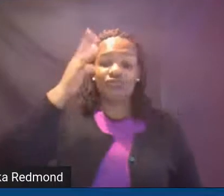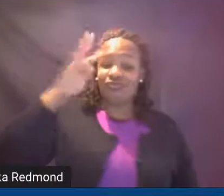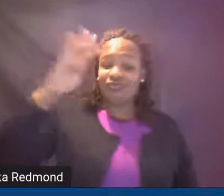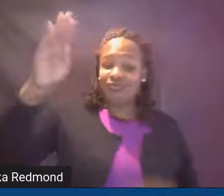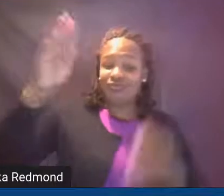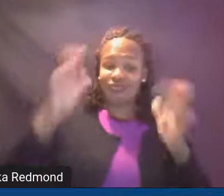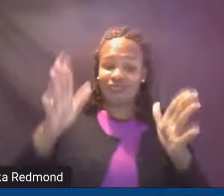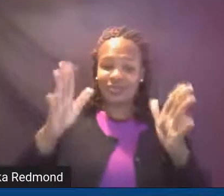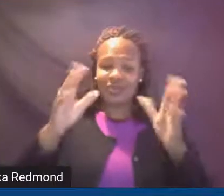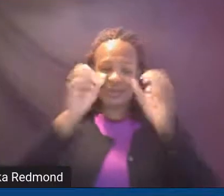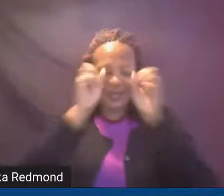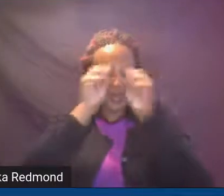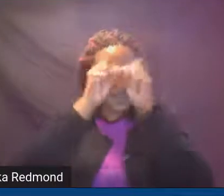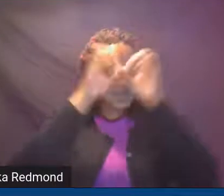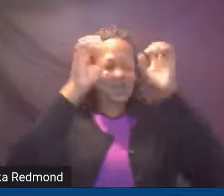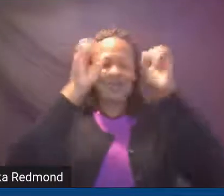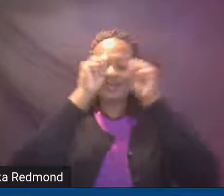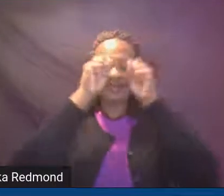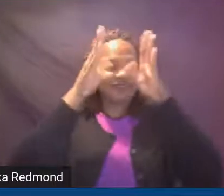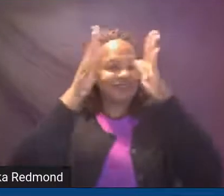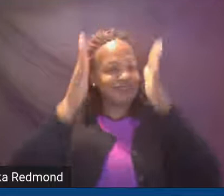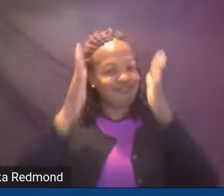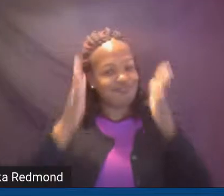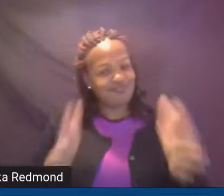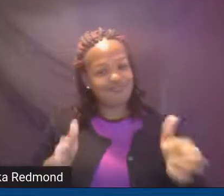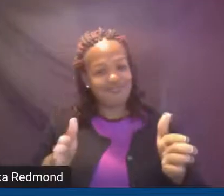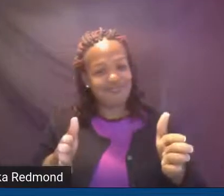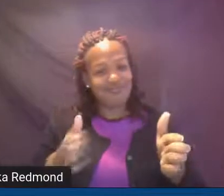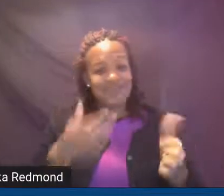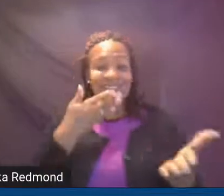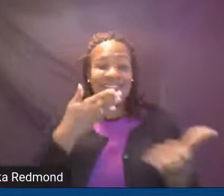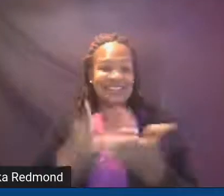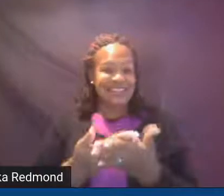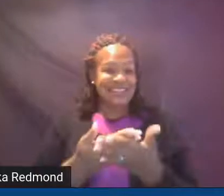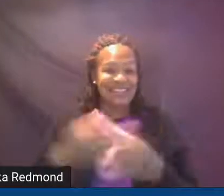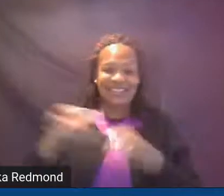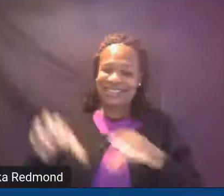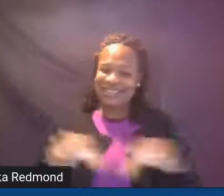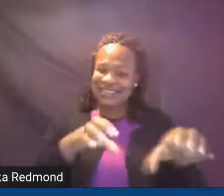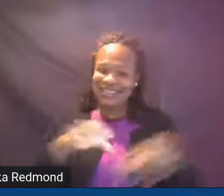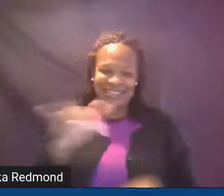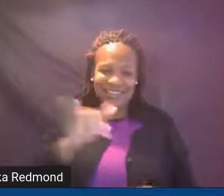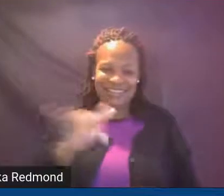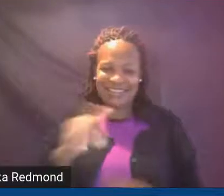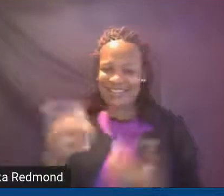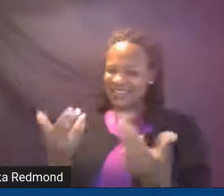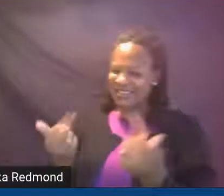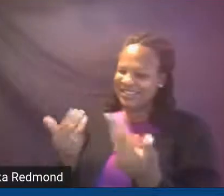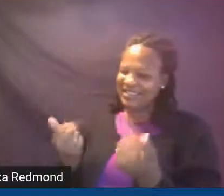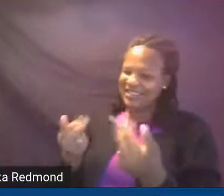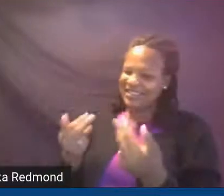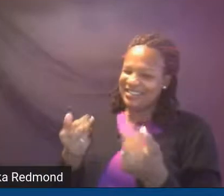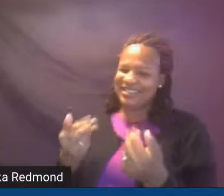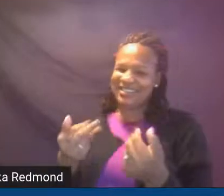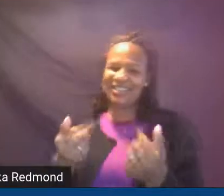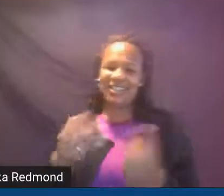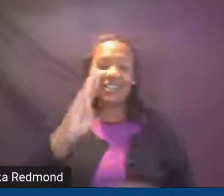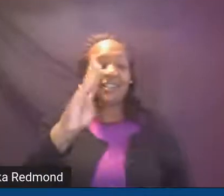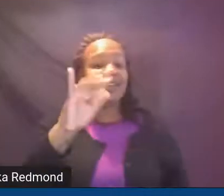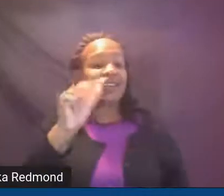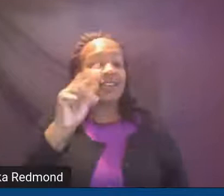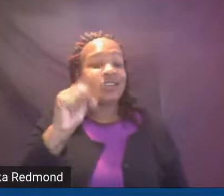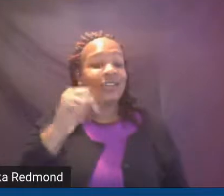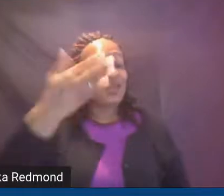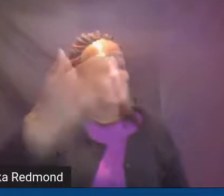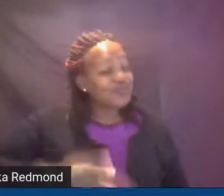amazing human being and a great entertainer too. So with that, Bryan, welcome. Thank you, Nish.